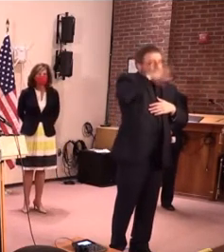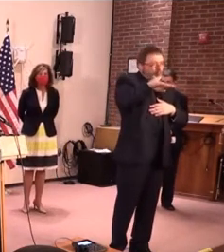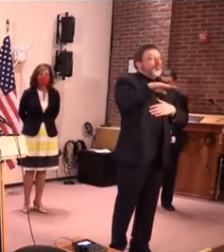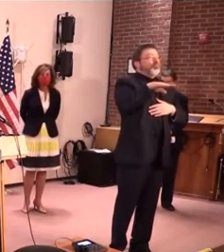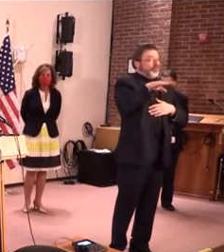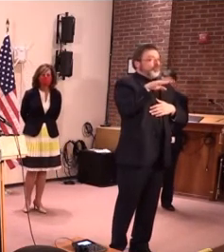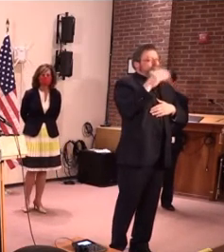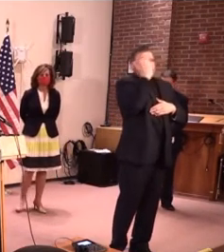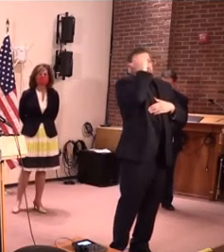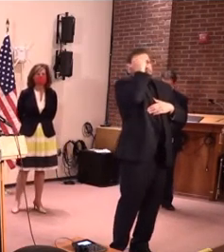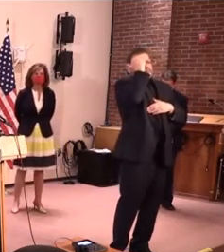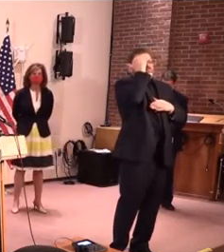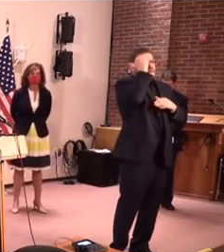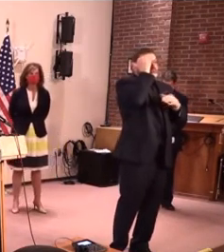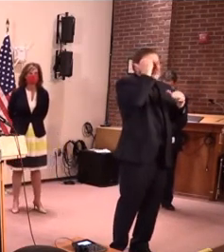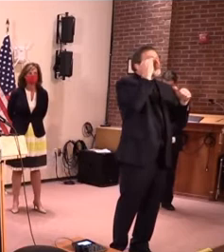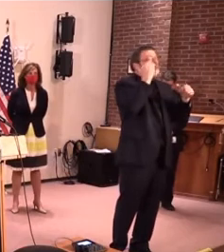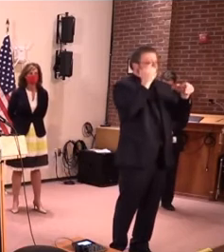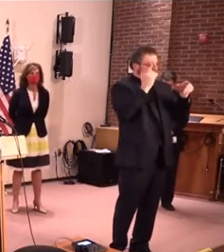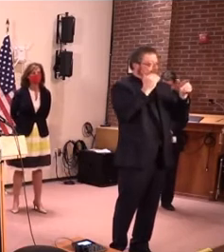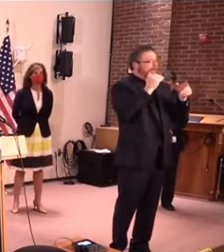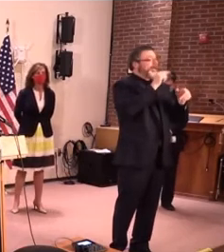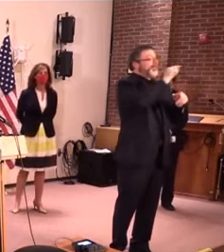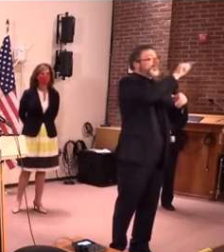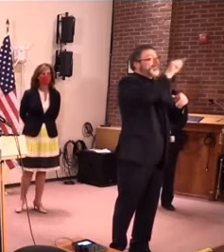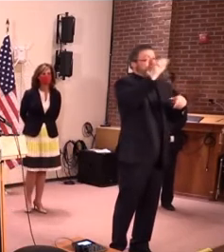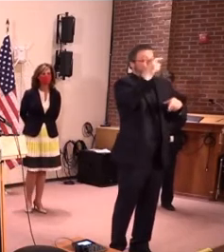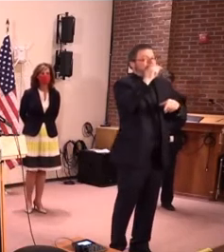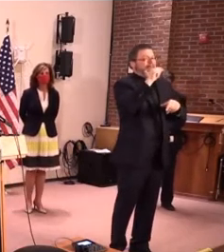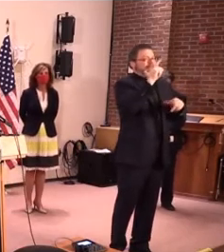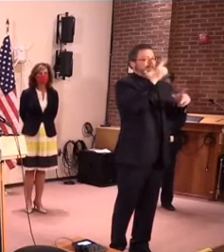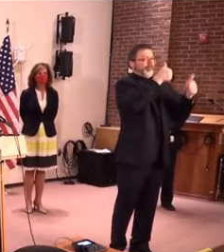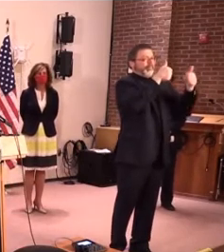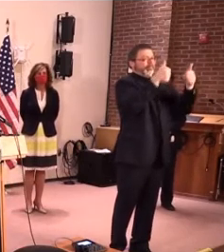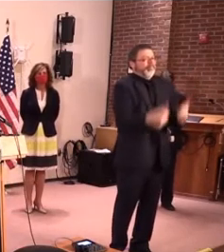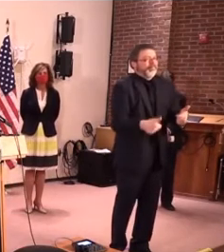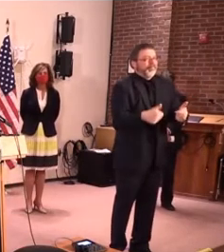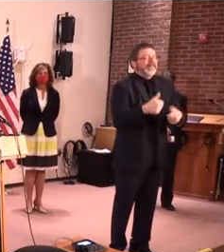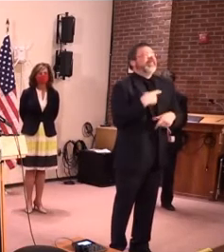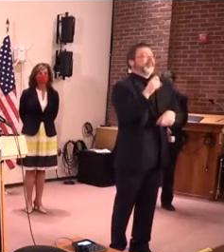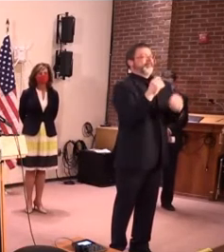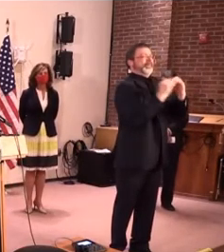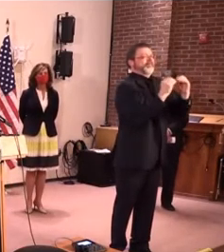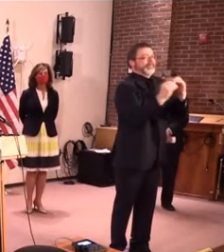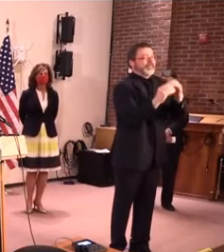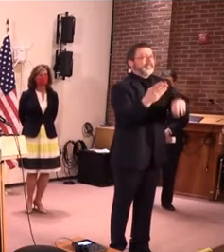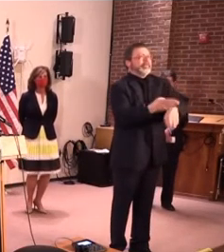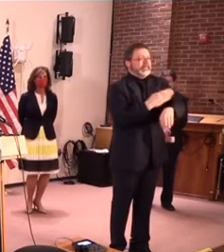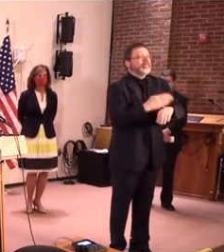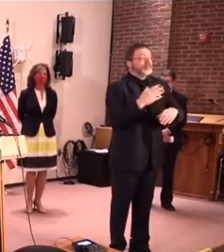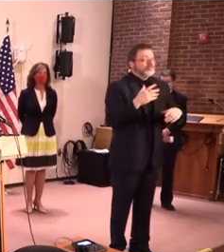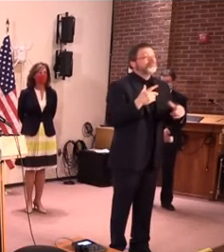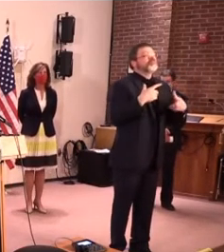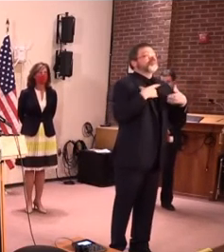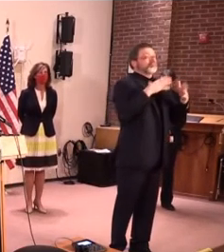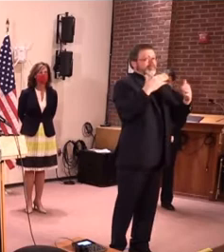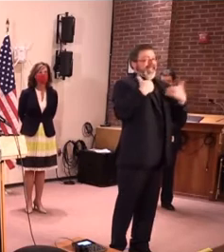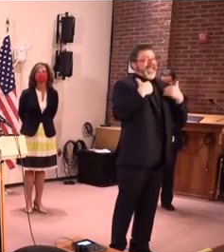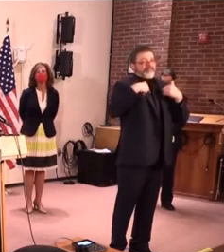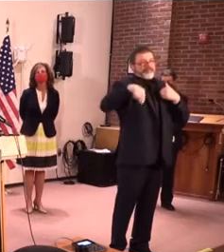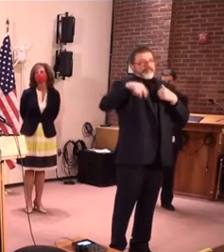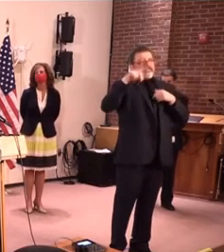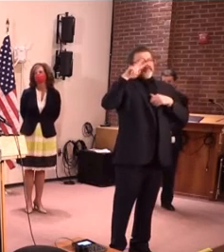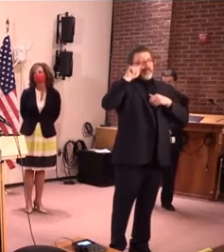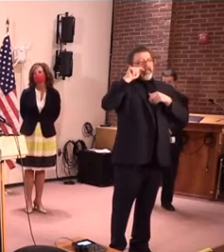passed and supported, we have housing providers that will work on getting this started quickly and try to match